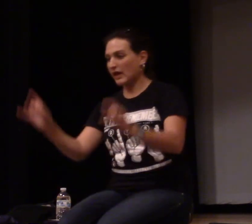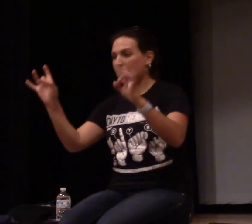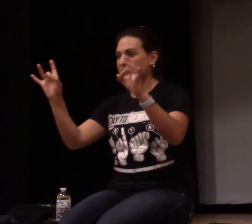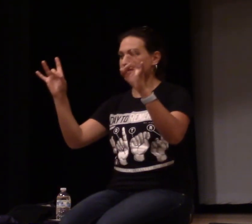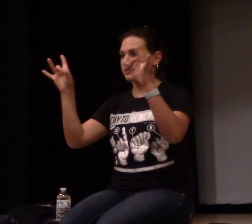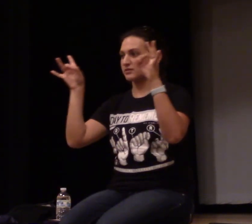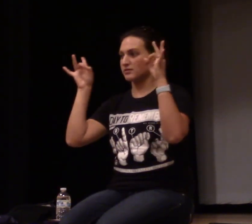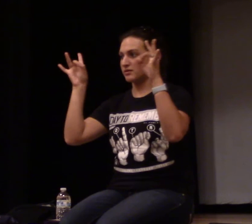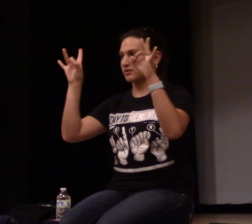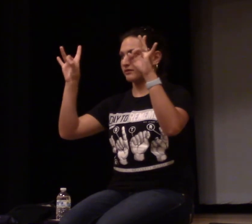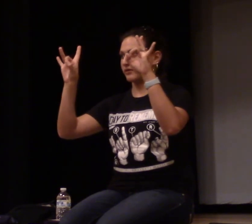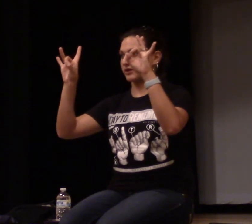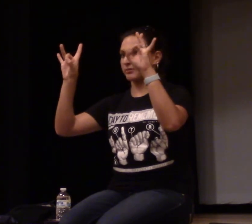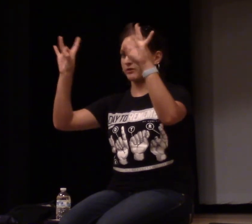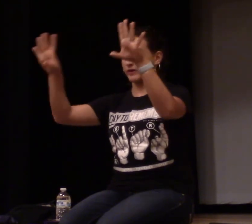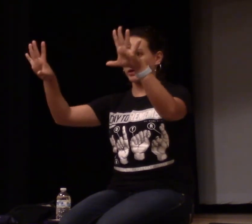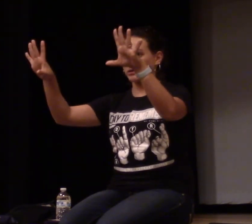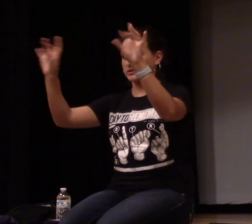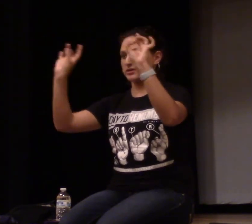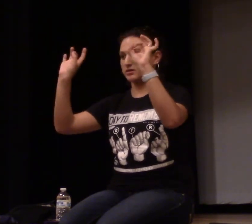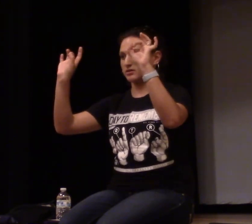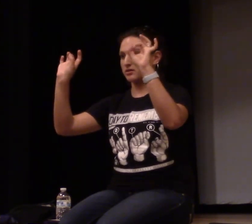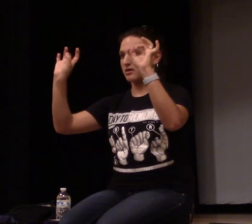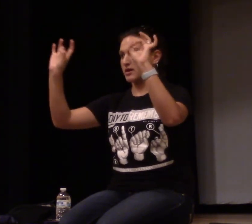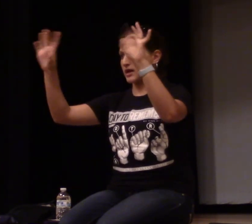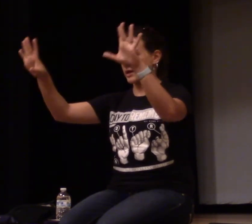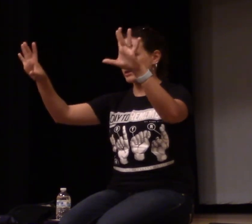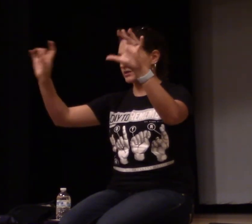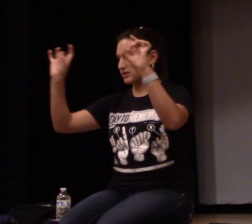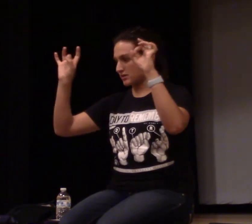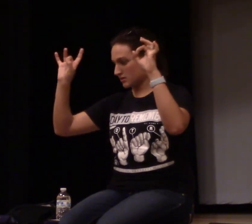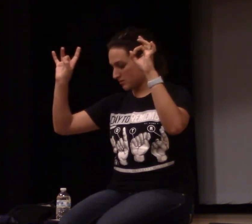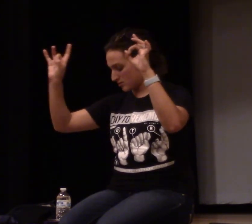Hate, flick your middle fingers, hate.